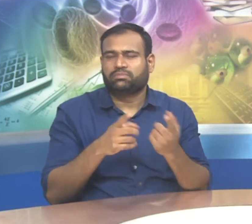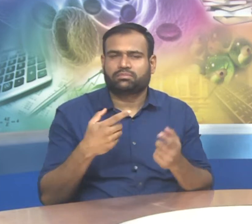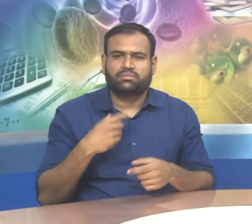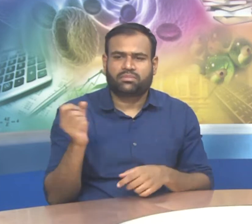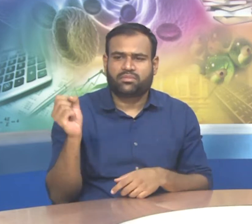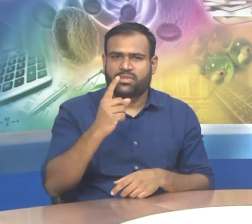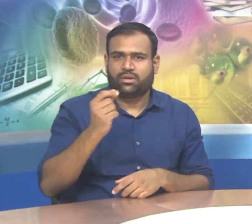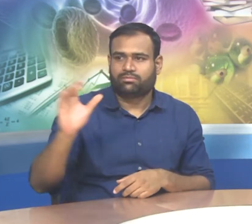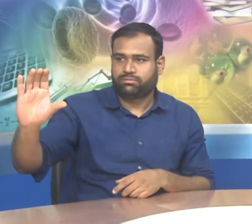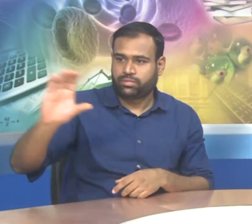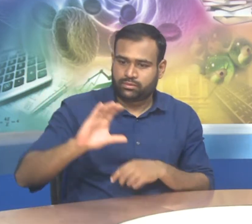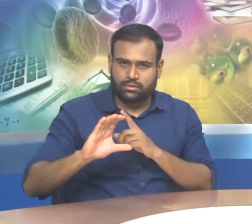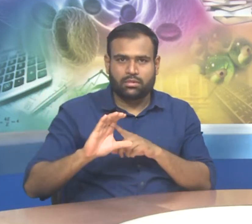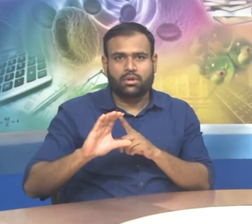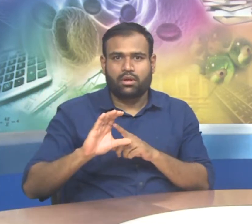expenditure.